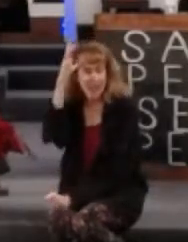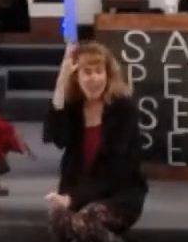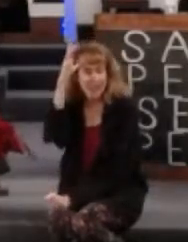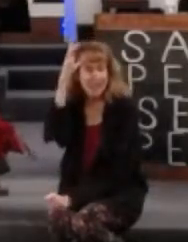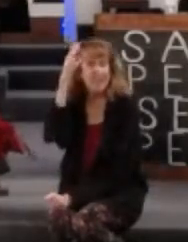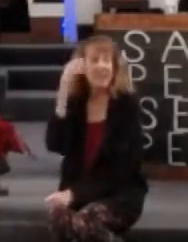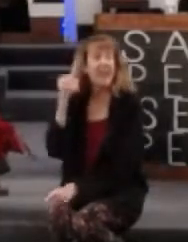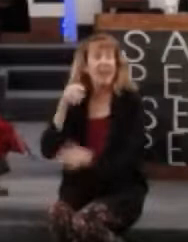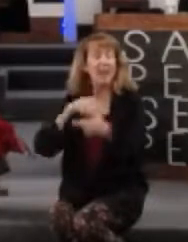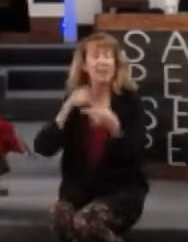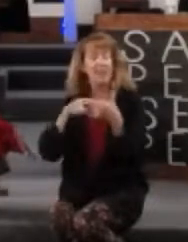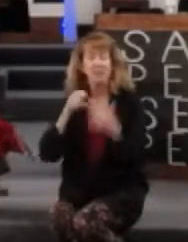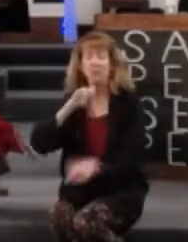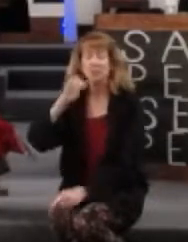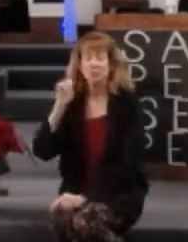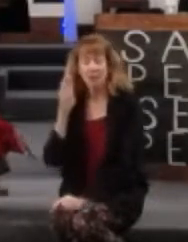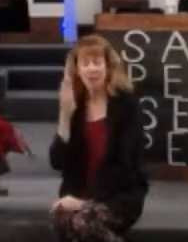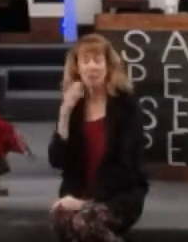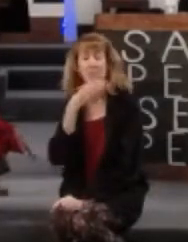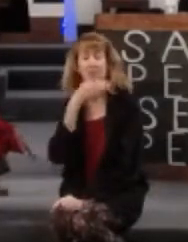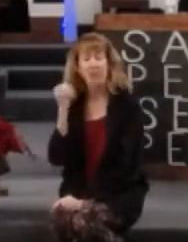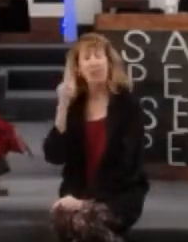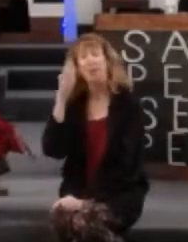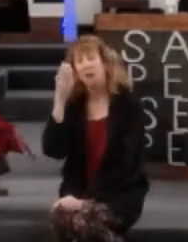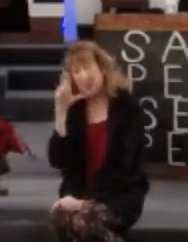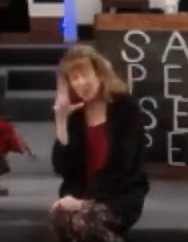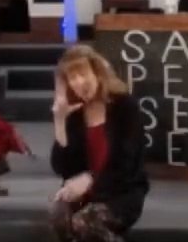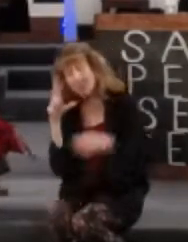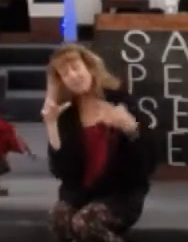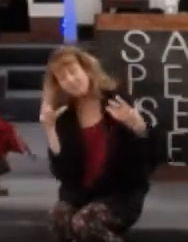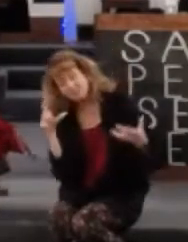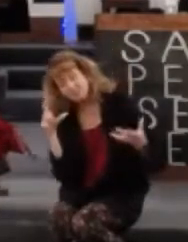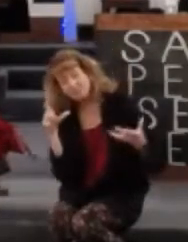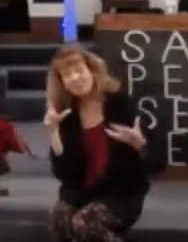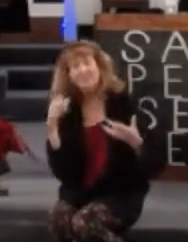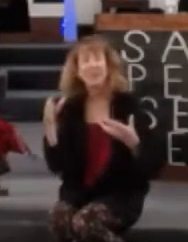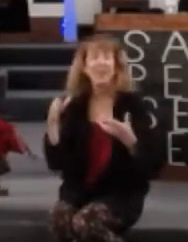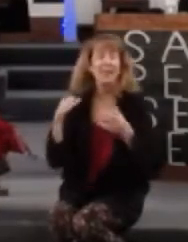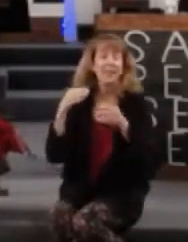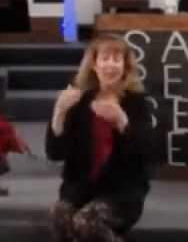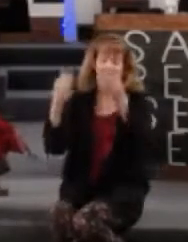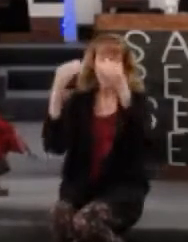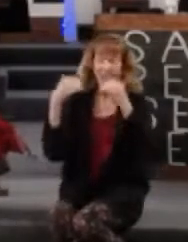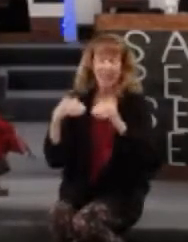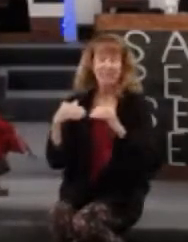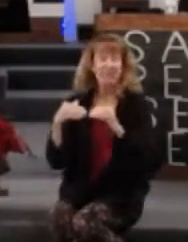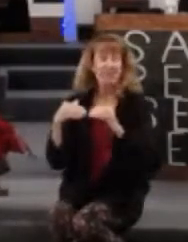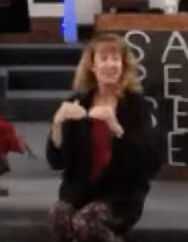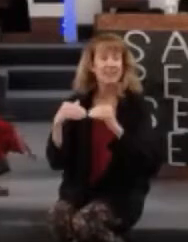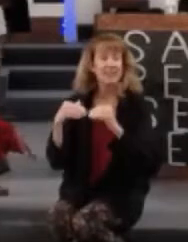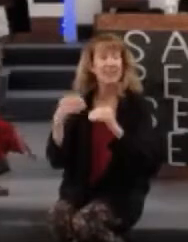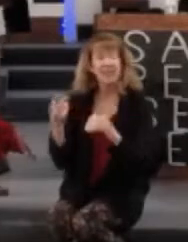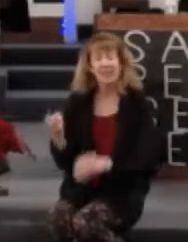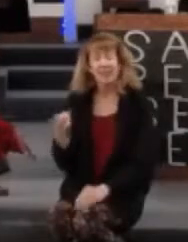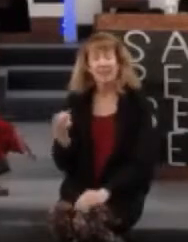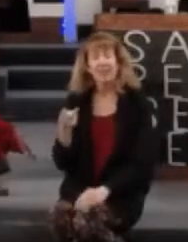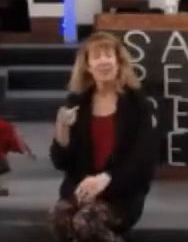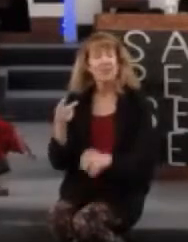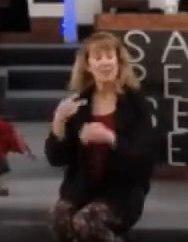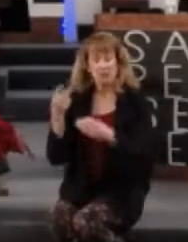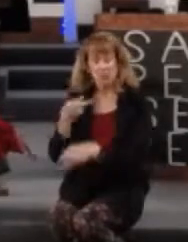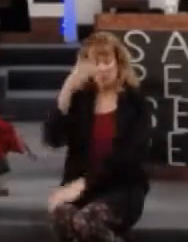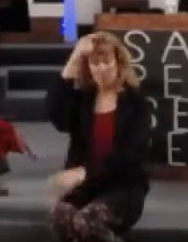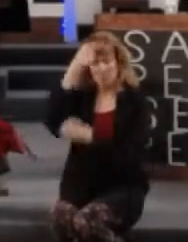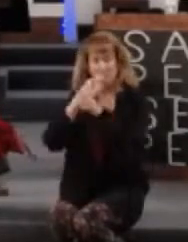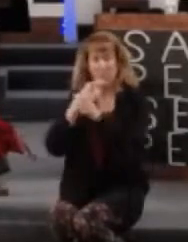was Jacob and Rachel, and also Jacob's other wives, Leah, Zilpah, and Bilhah, where the sibling rivalry